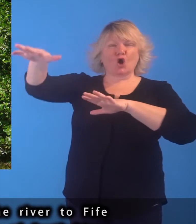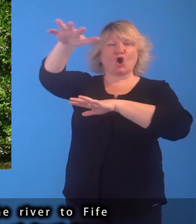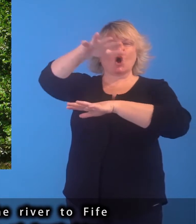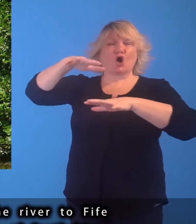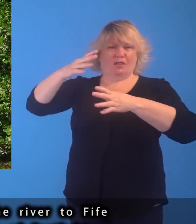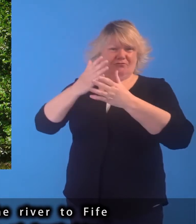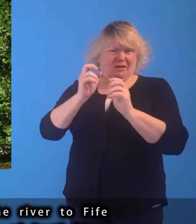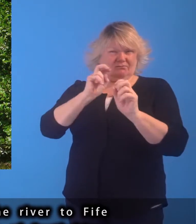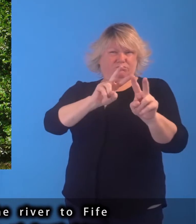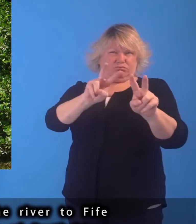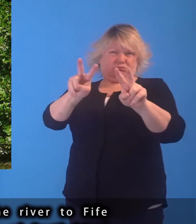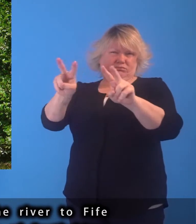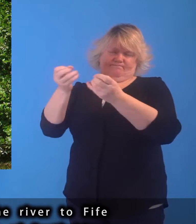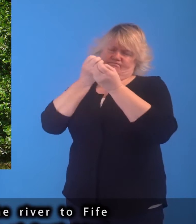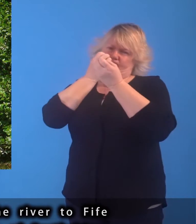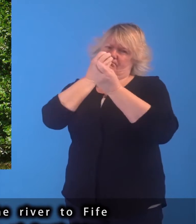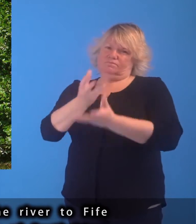of Perthshire.